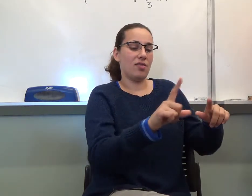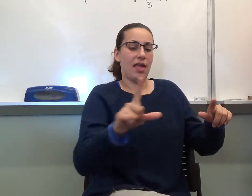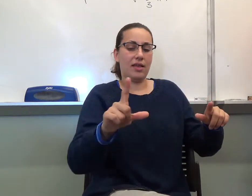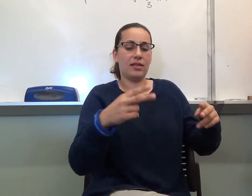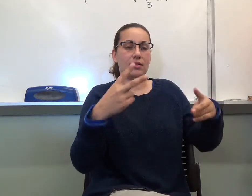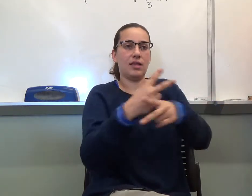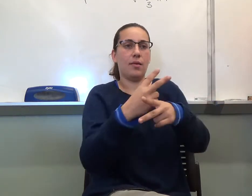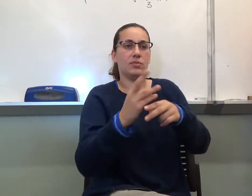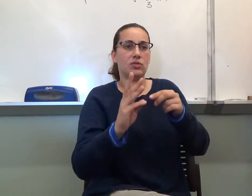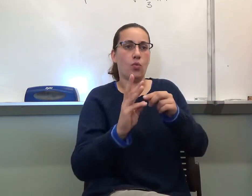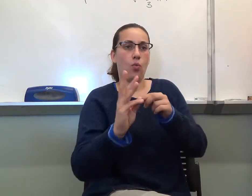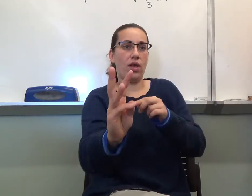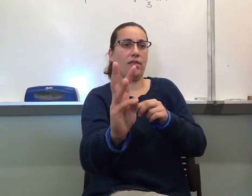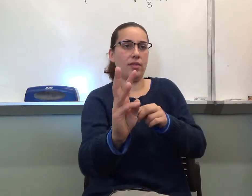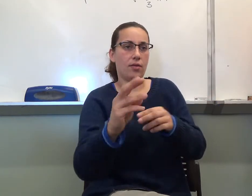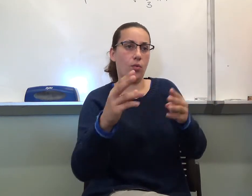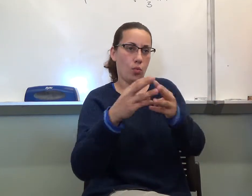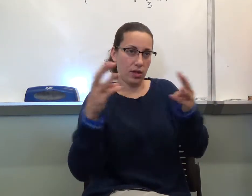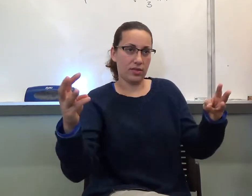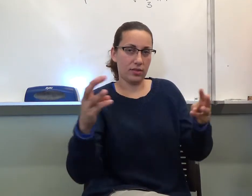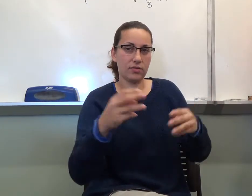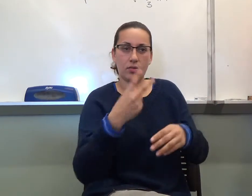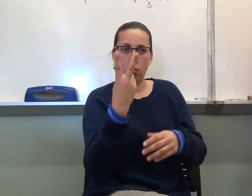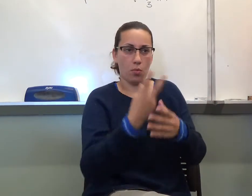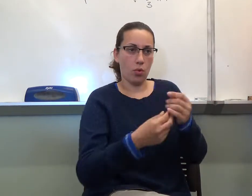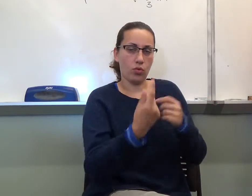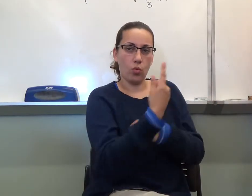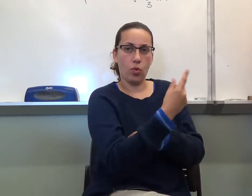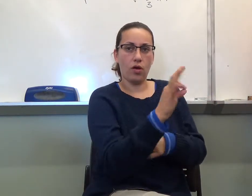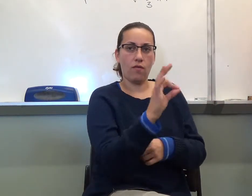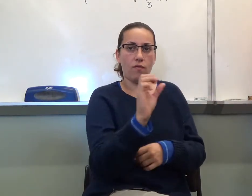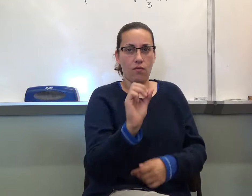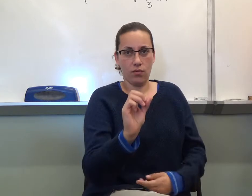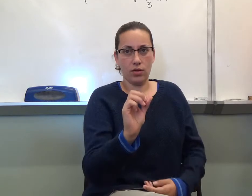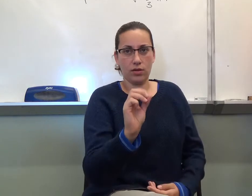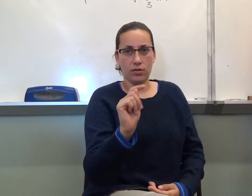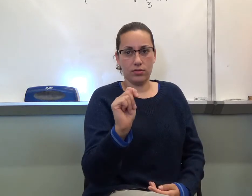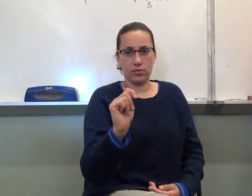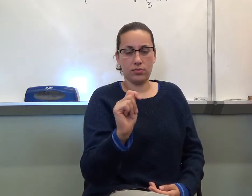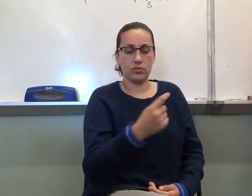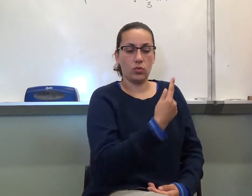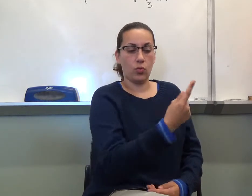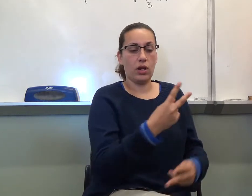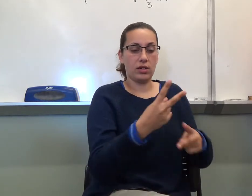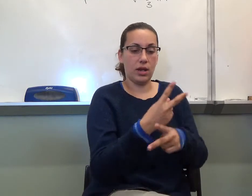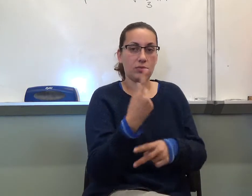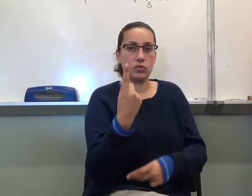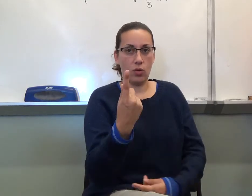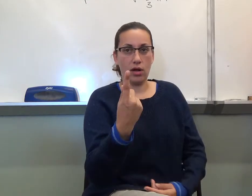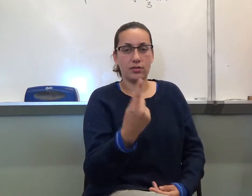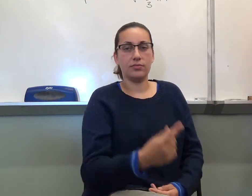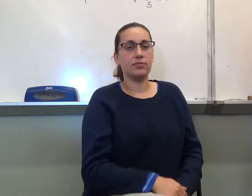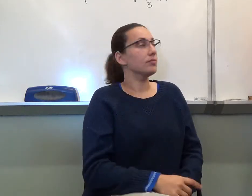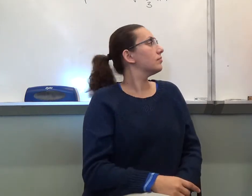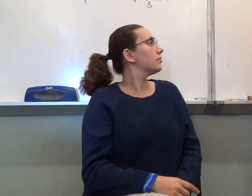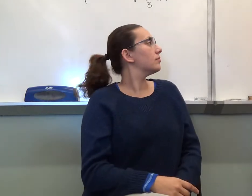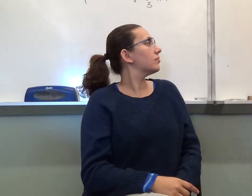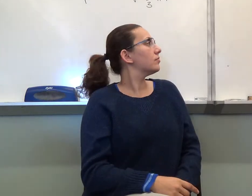same. They're both 1 foot because it's a square. So it's 1 times 1, which is 1 square foot. Okay,